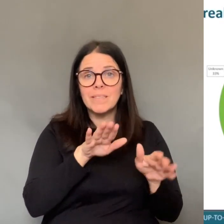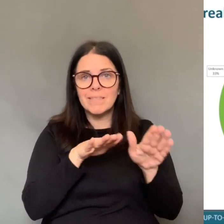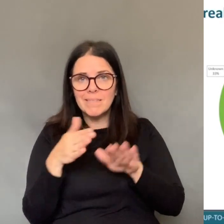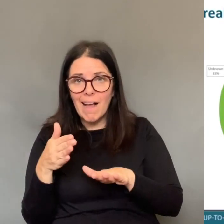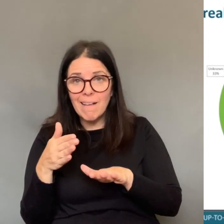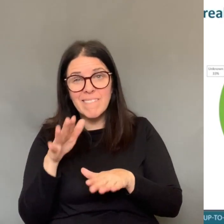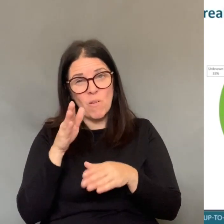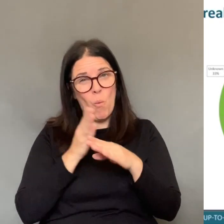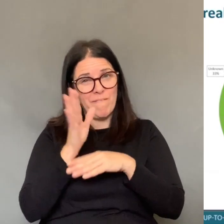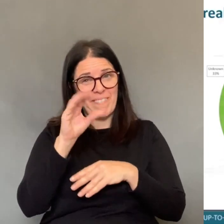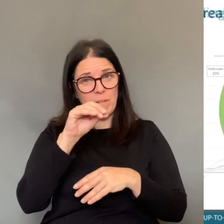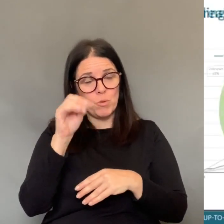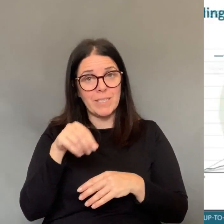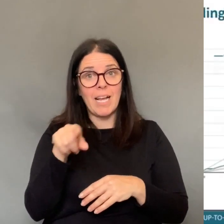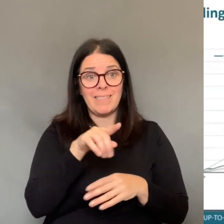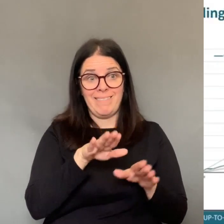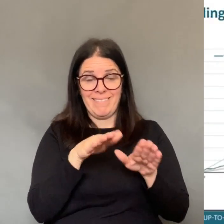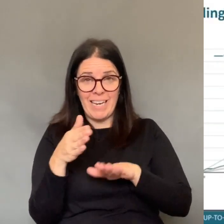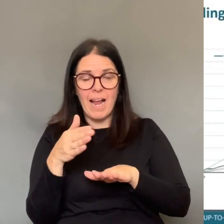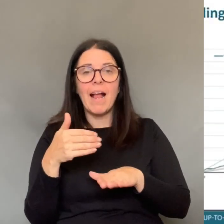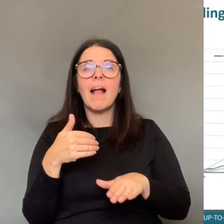them.